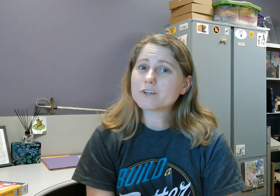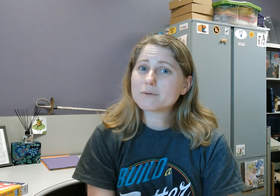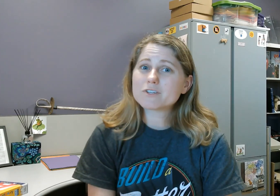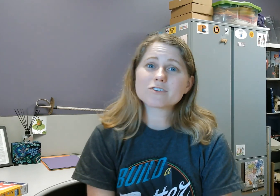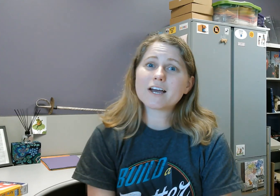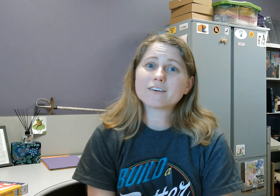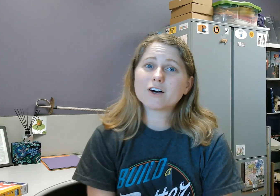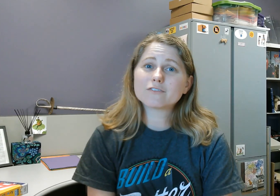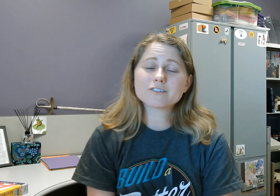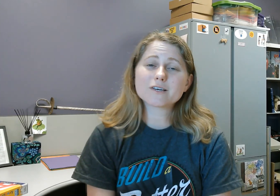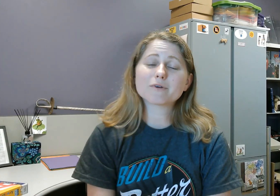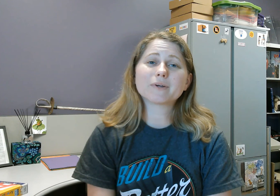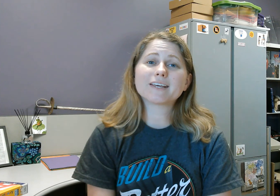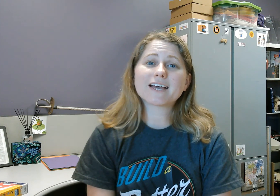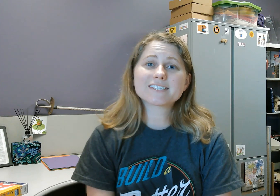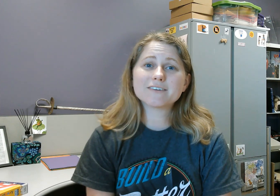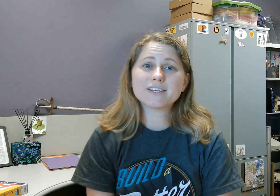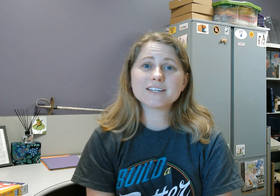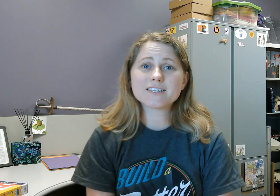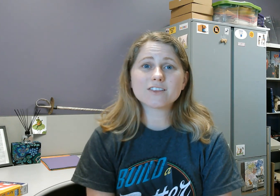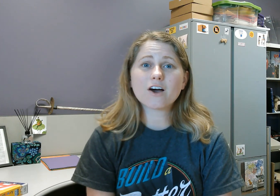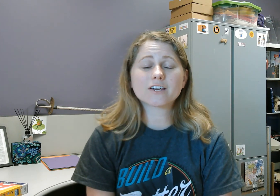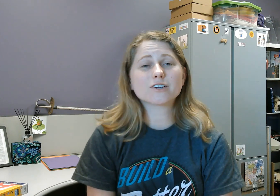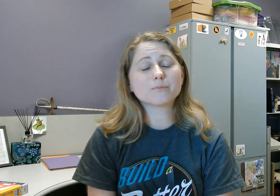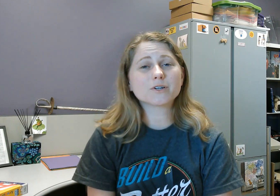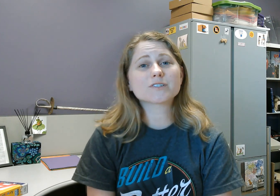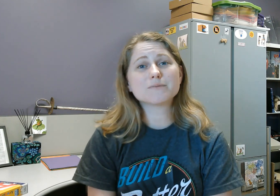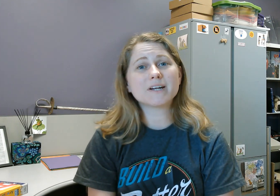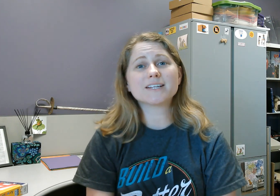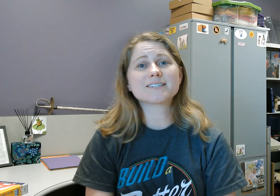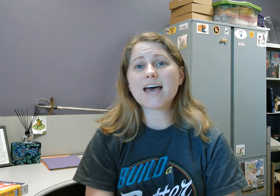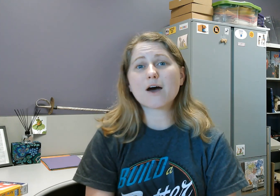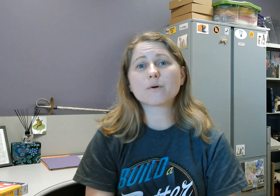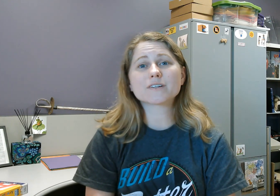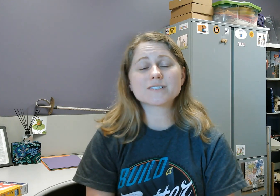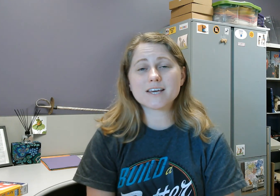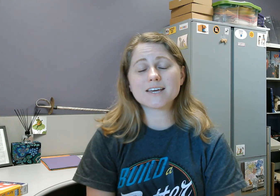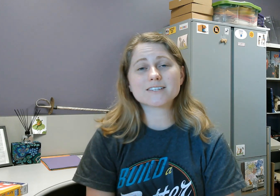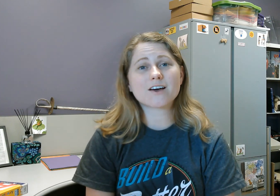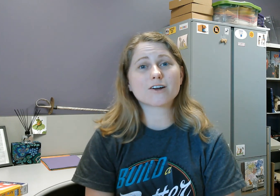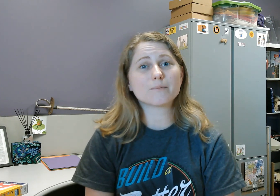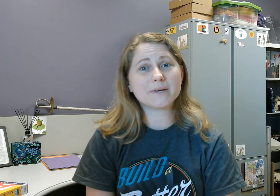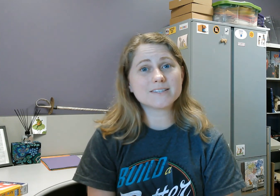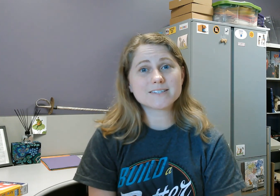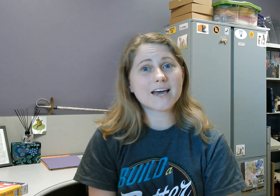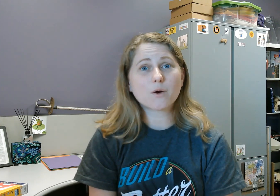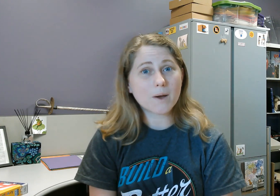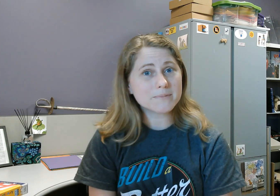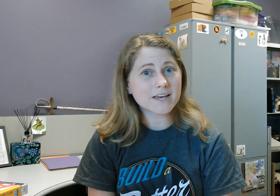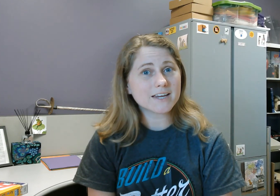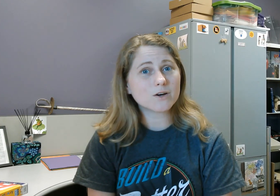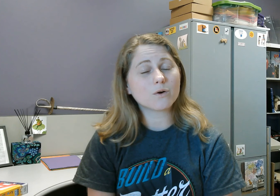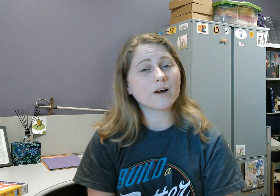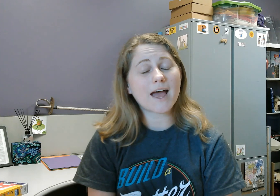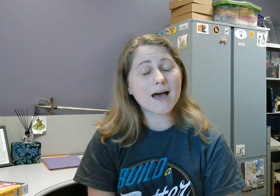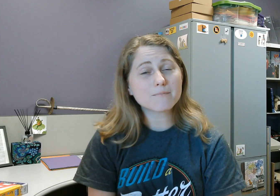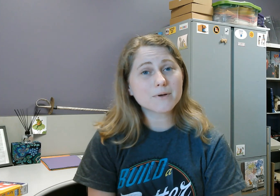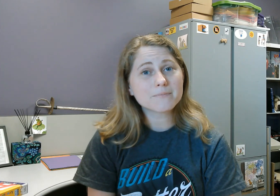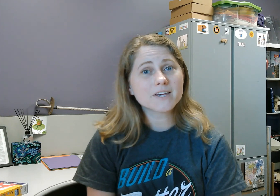you're keeping track of all of your summer reading activities and logging your books, minutes, hours, days on our Beanstack website or app.